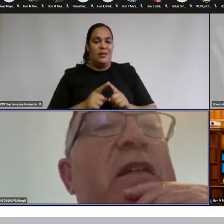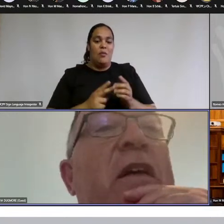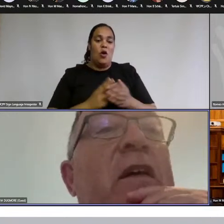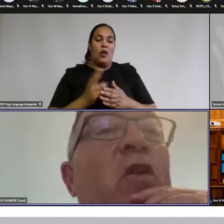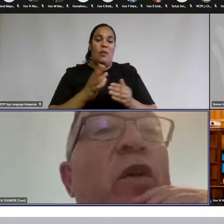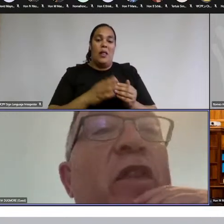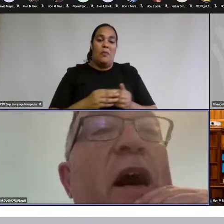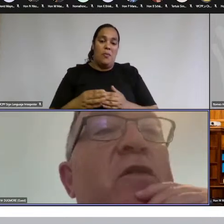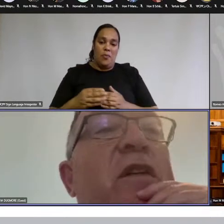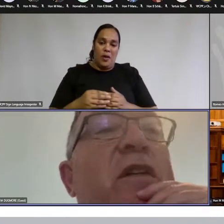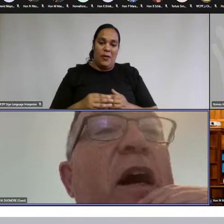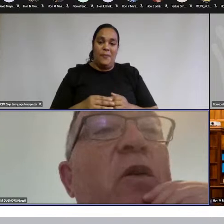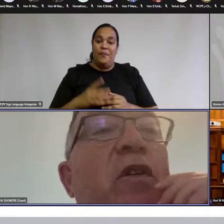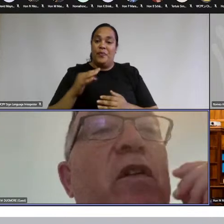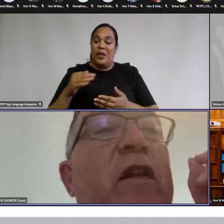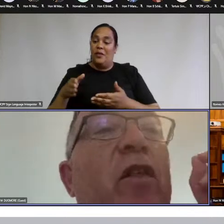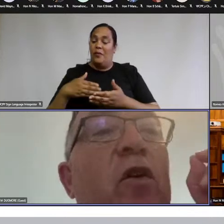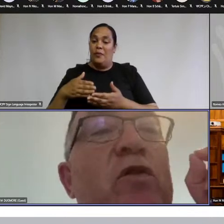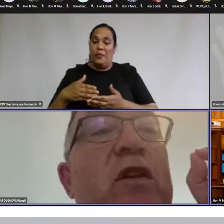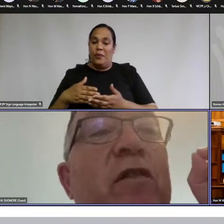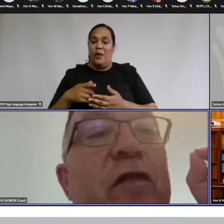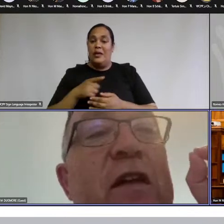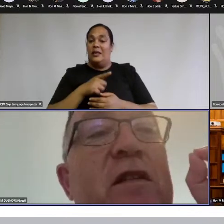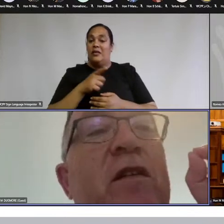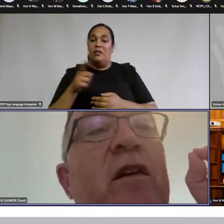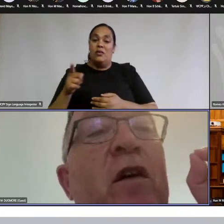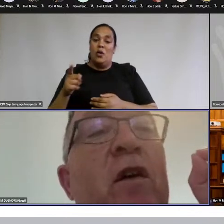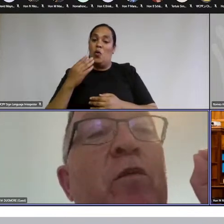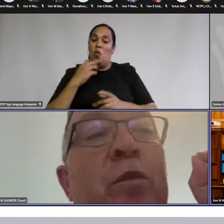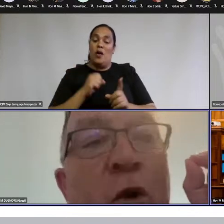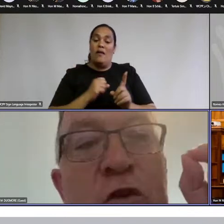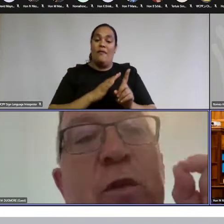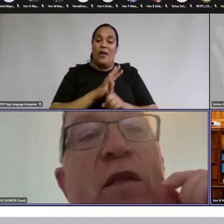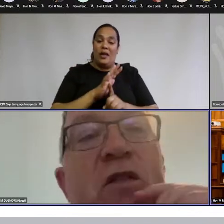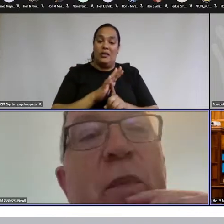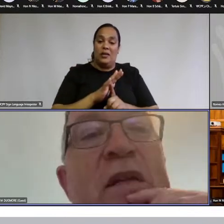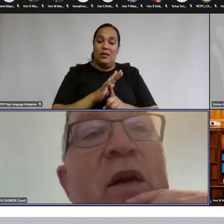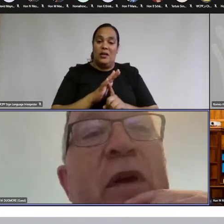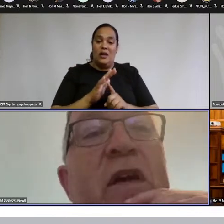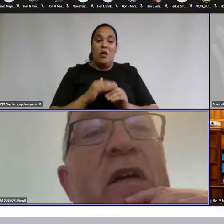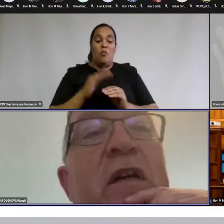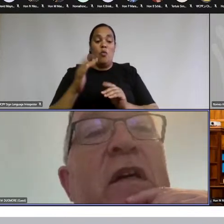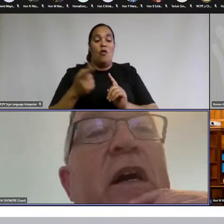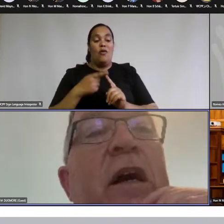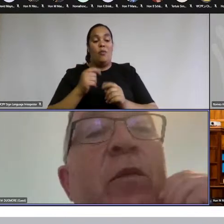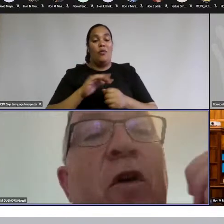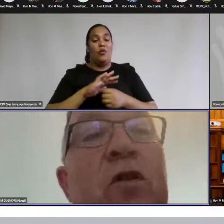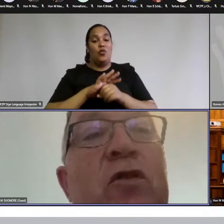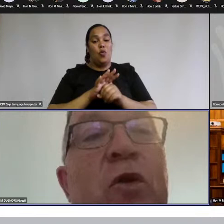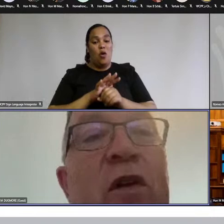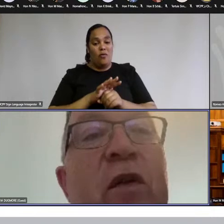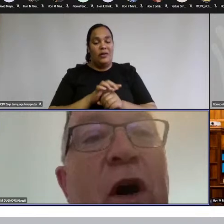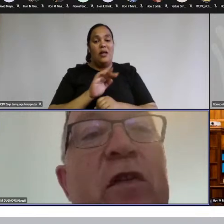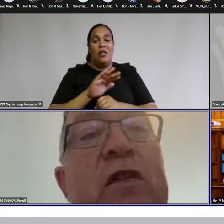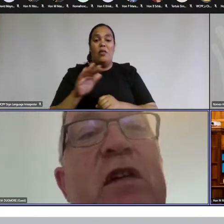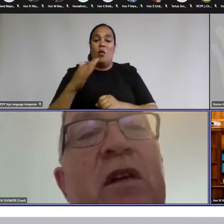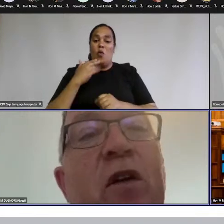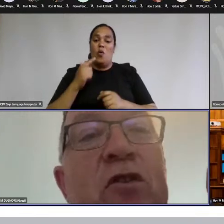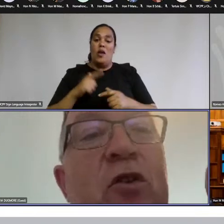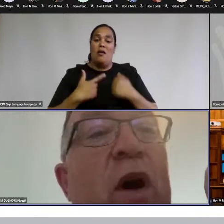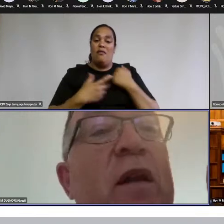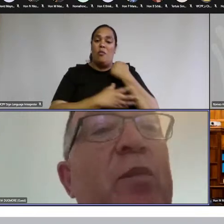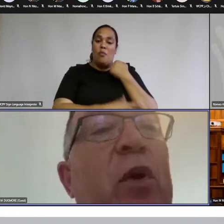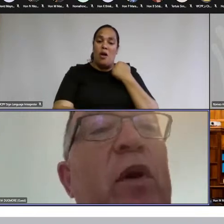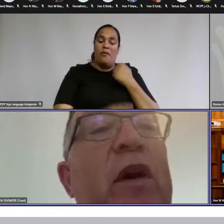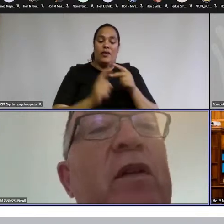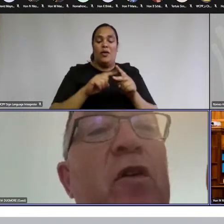members, that without a doubt that those affected most by this pandemic, those who live in poverty,